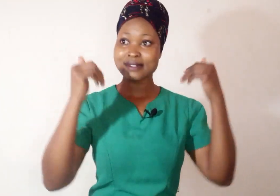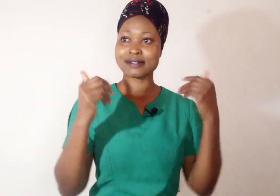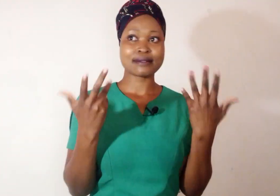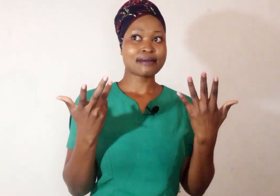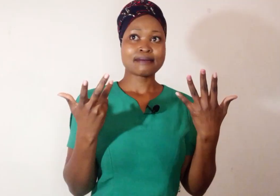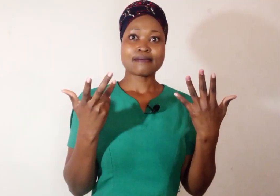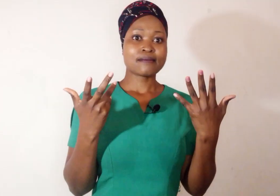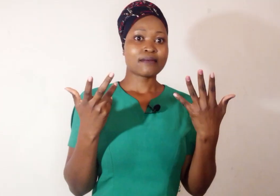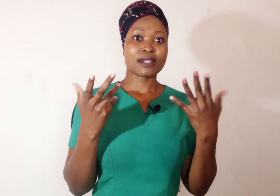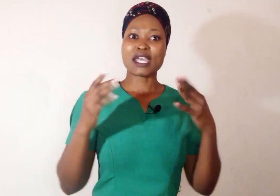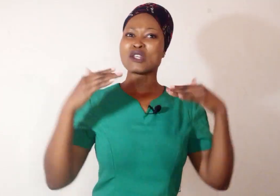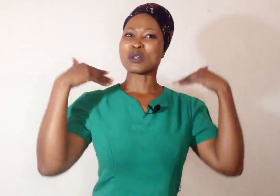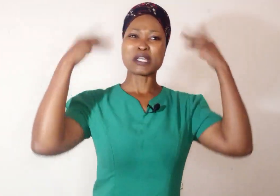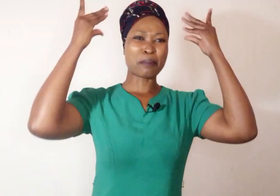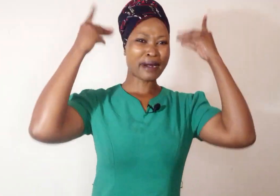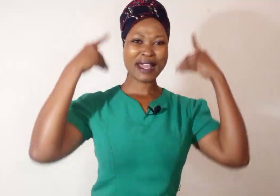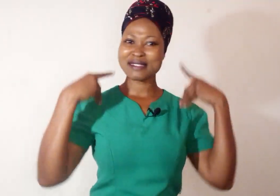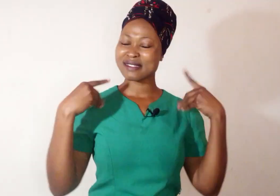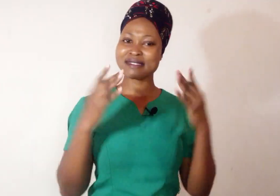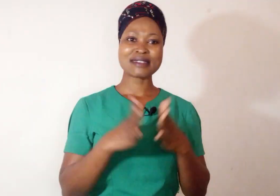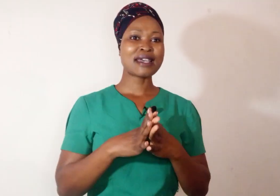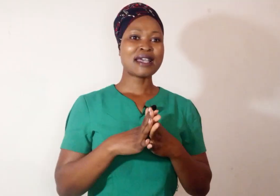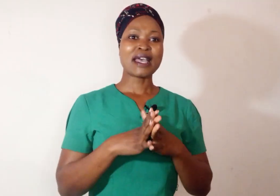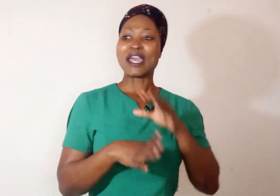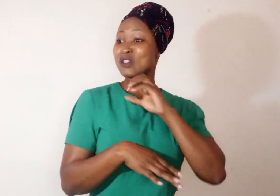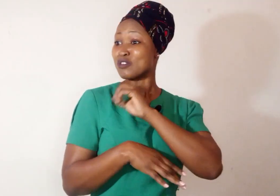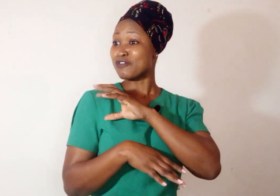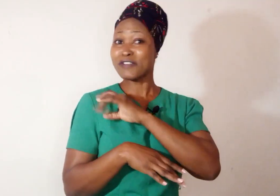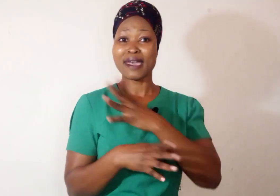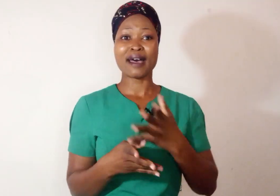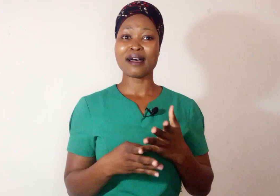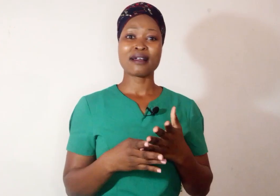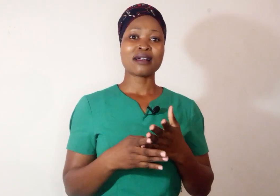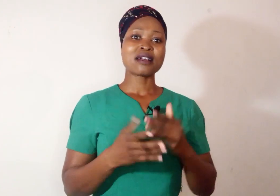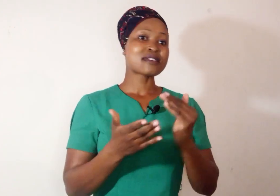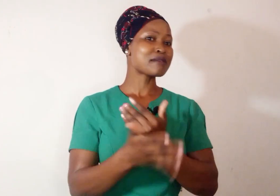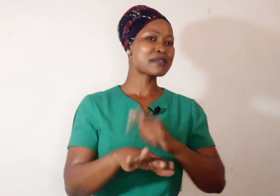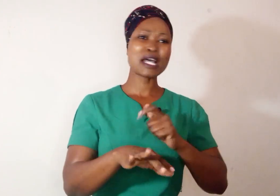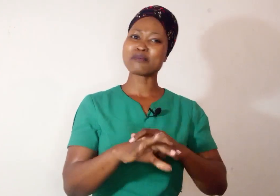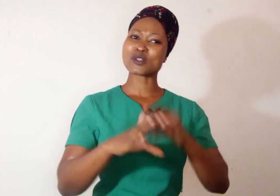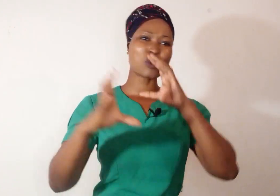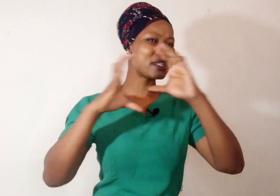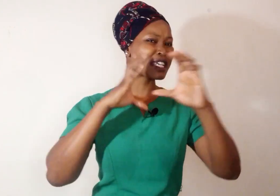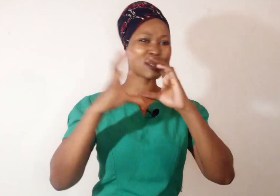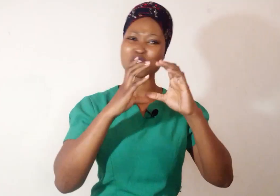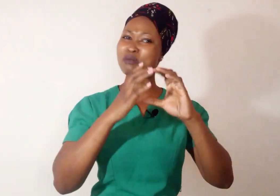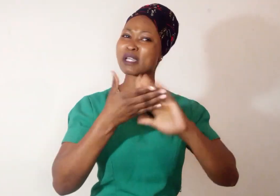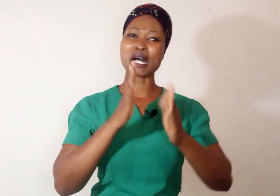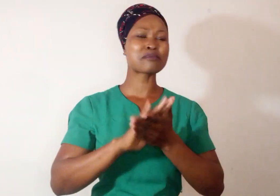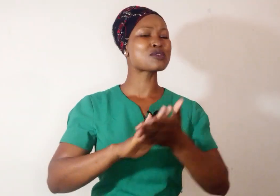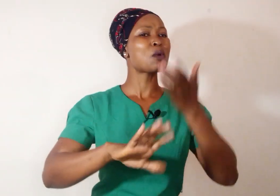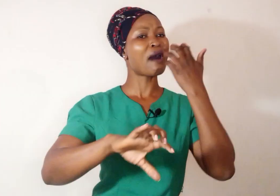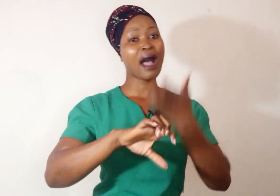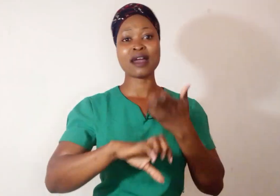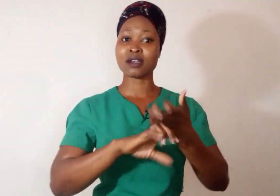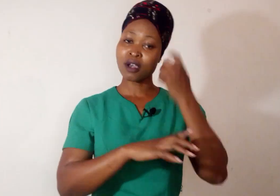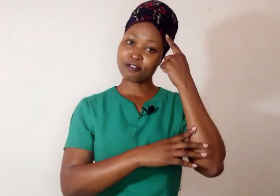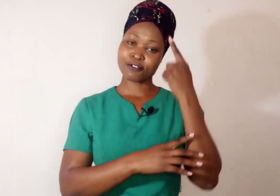stressed and you're depressed and you fear, sometimes communication becomes so hard for